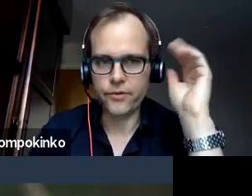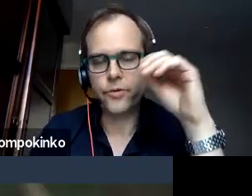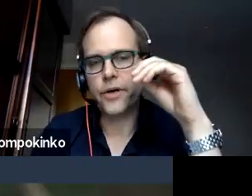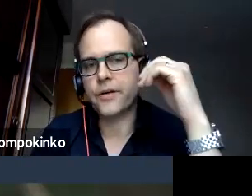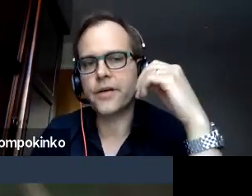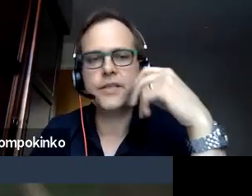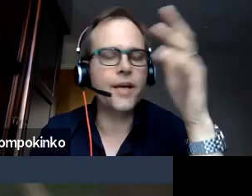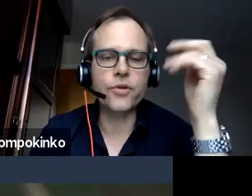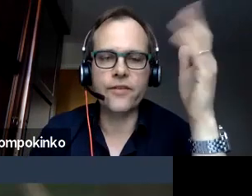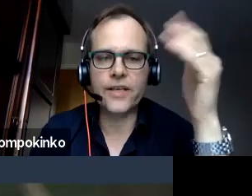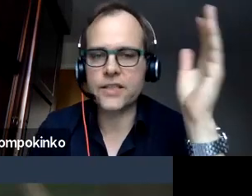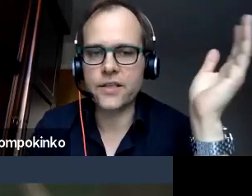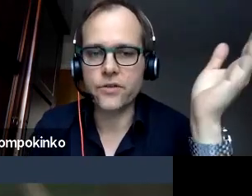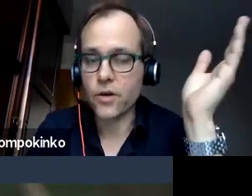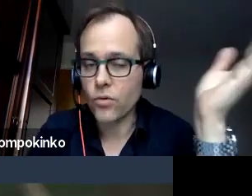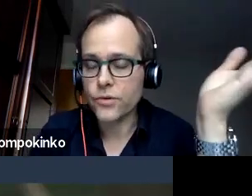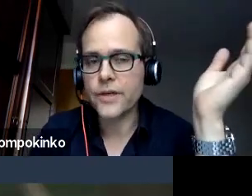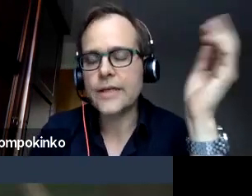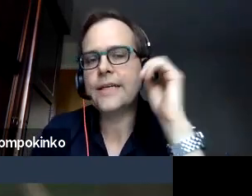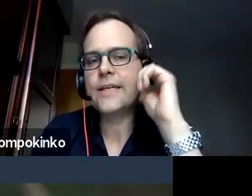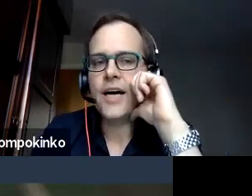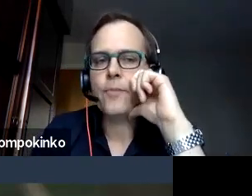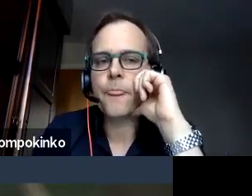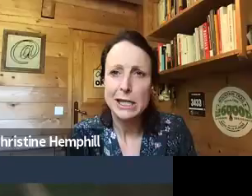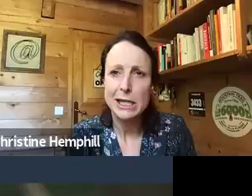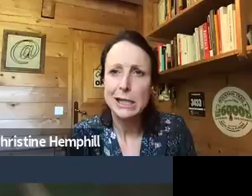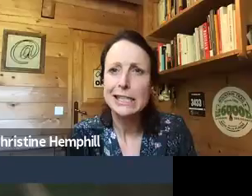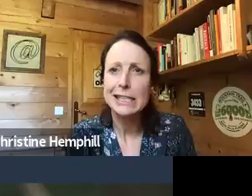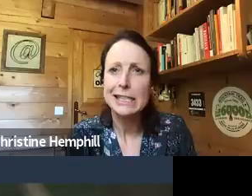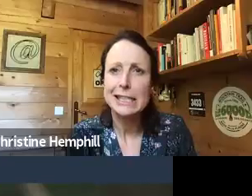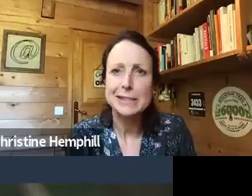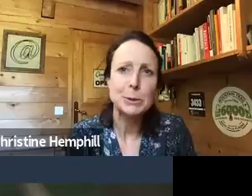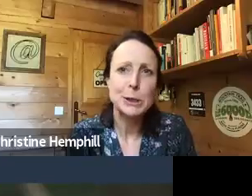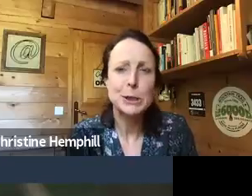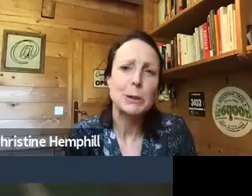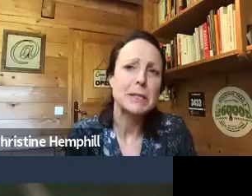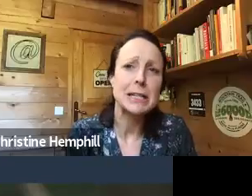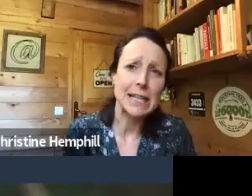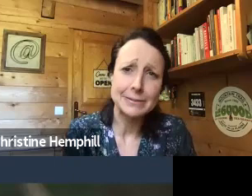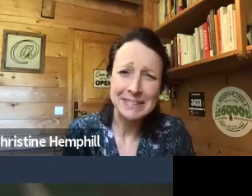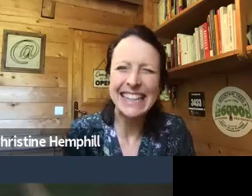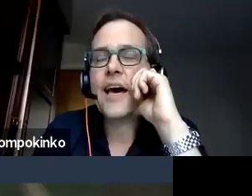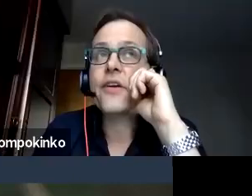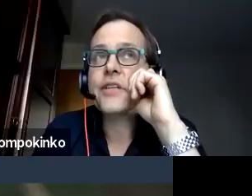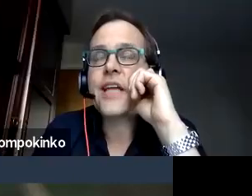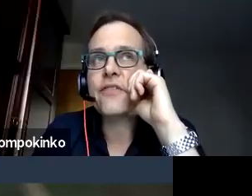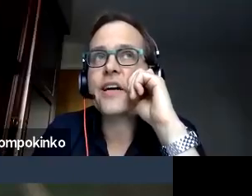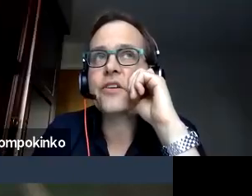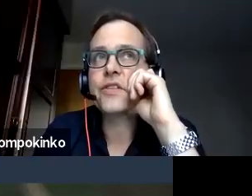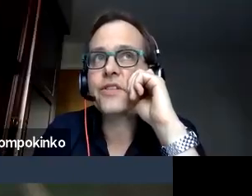who are disabled, have access needs, or are older. Obviously, a little less important at the moment in lockdown. Yeah, there is that factor of it It will